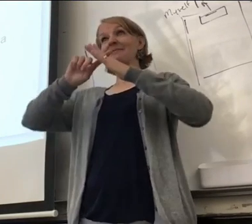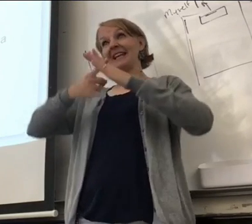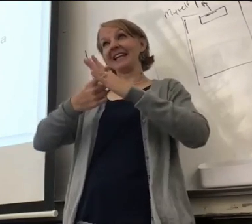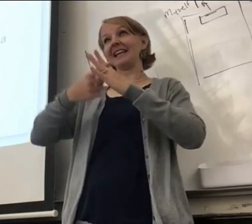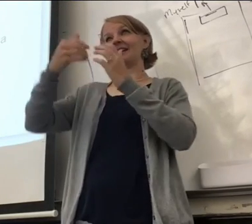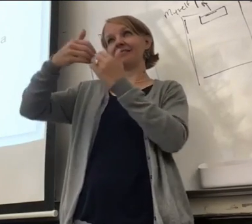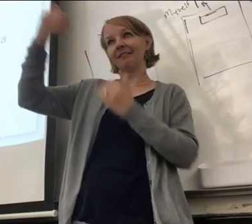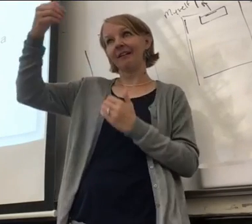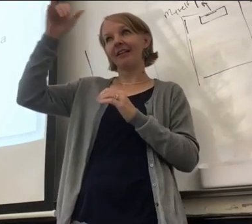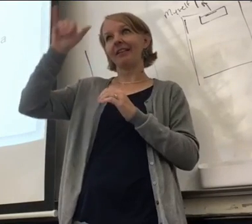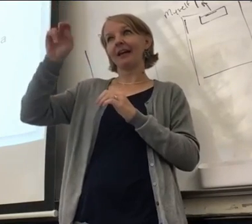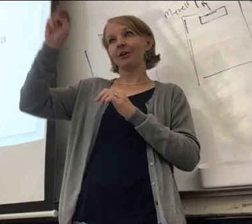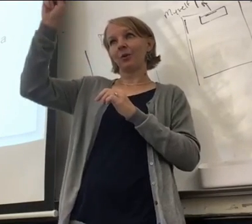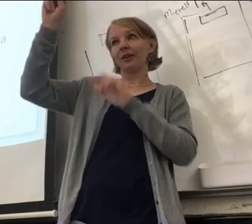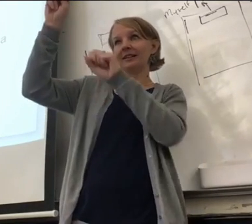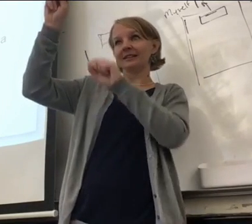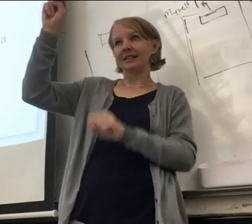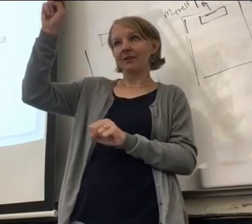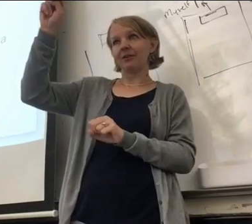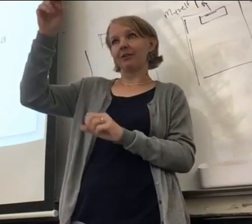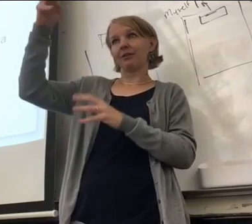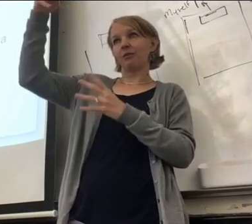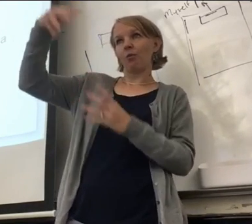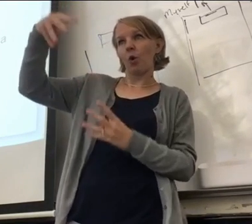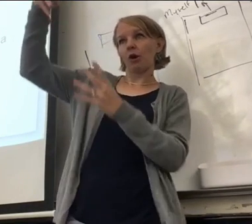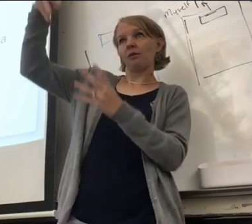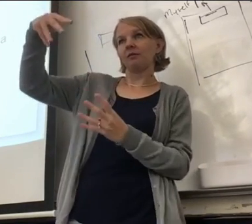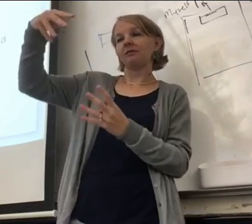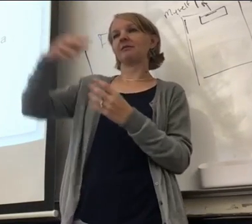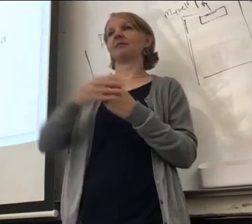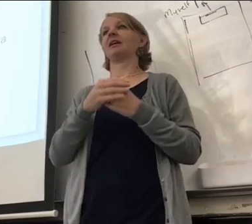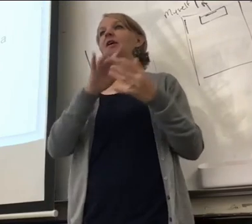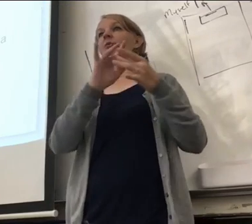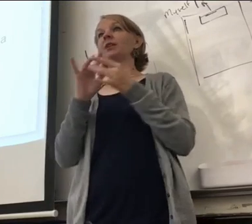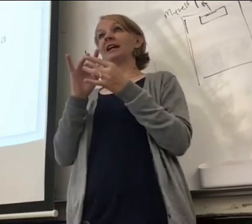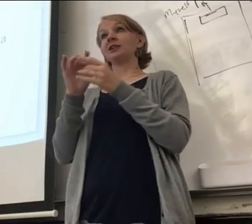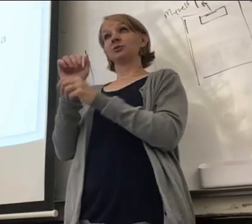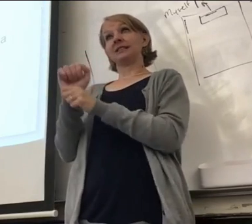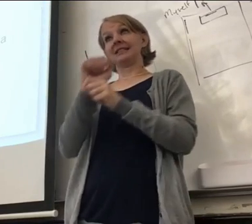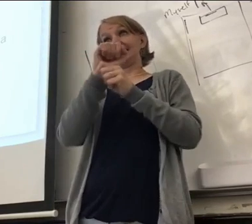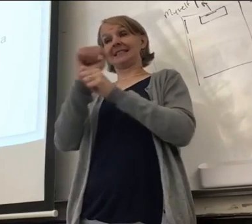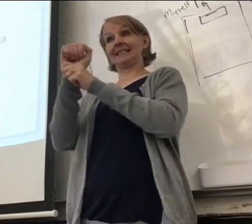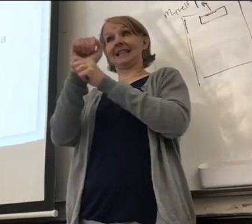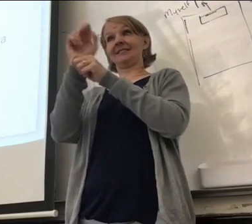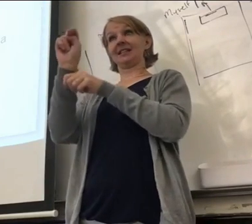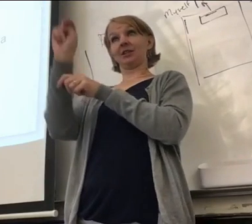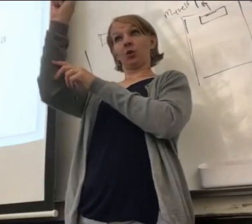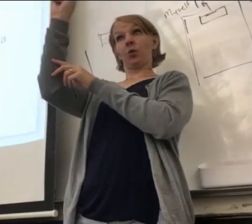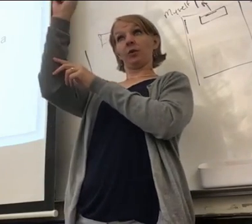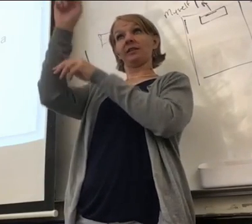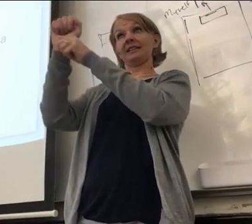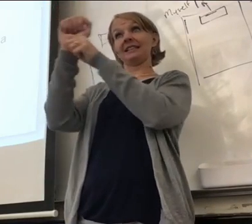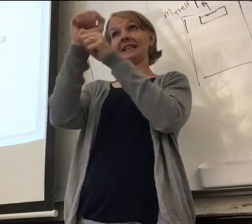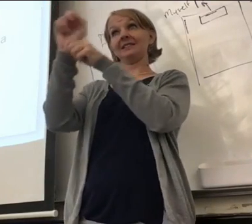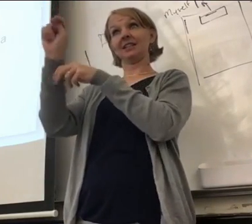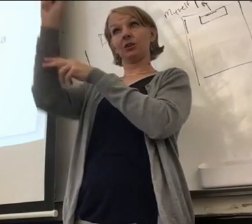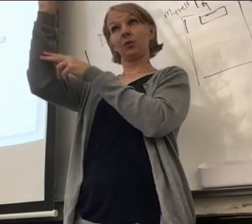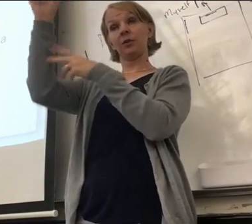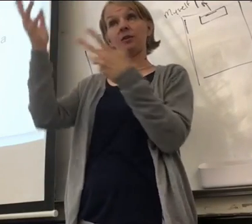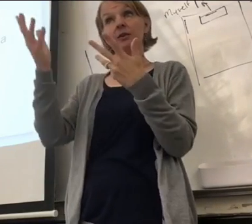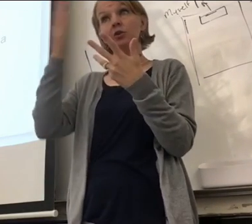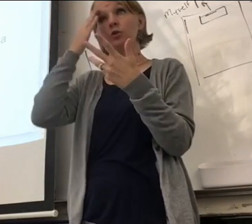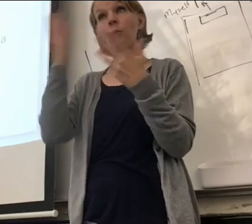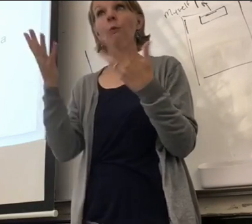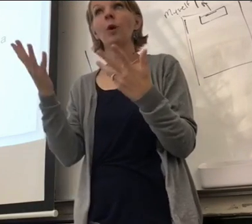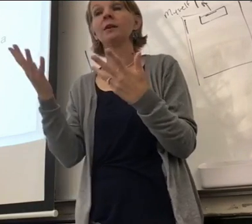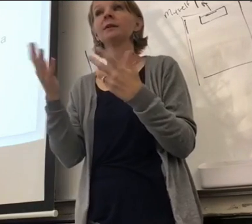War kind of aspect of the North and the South. Now, in terms of slaves in the North, what you need to know for slaves in the North, that